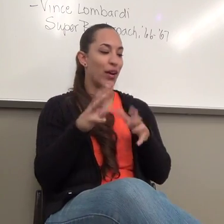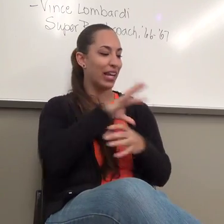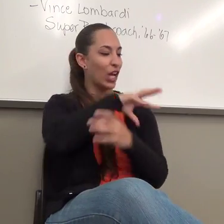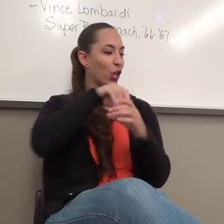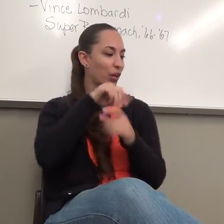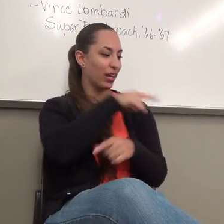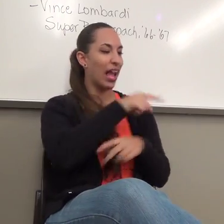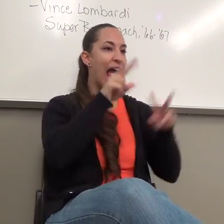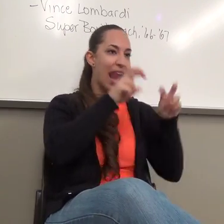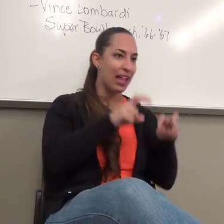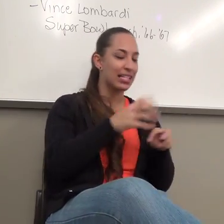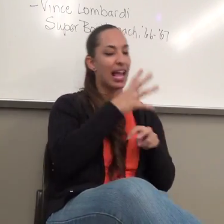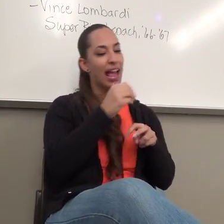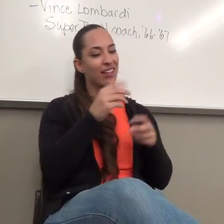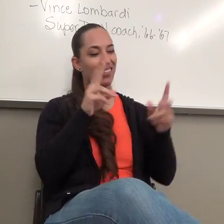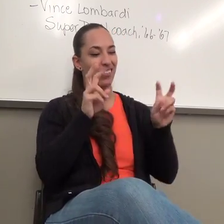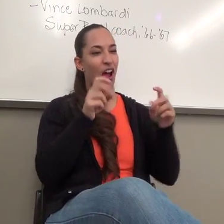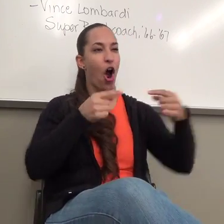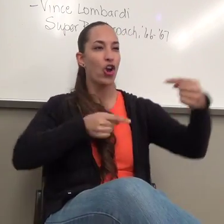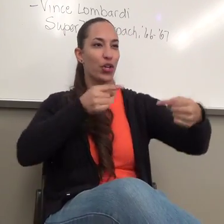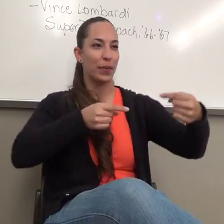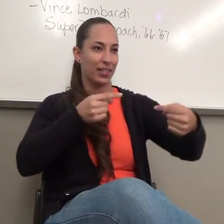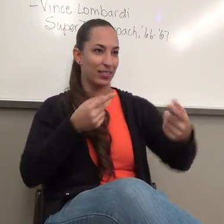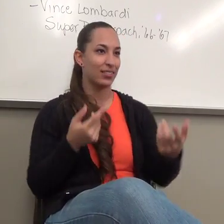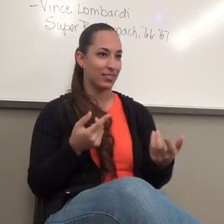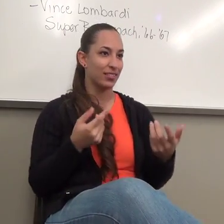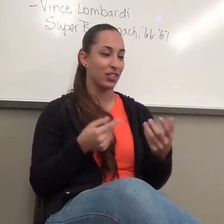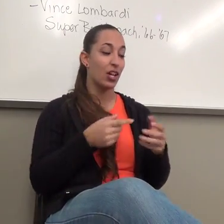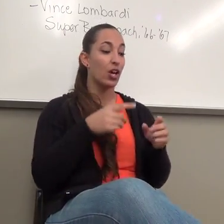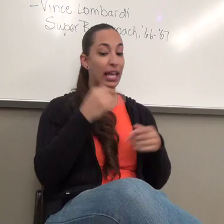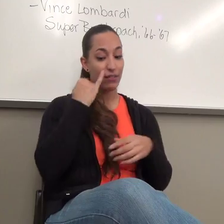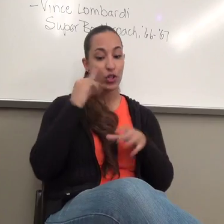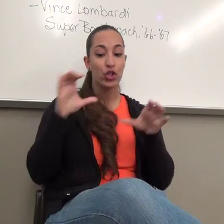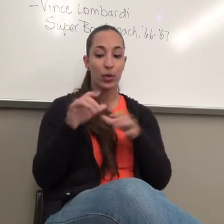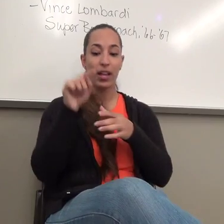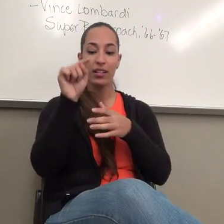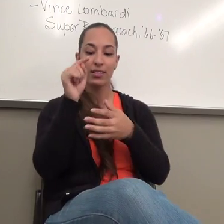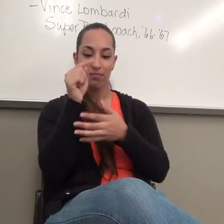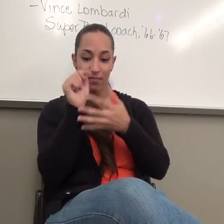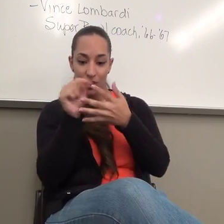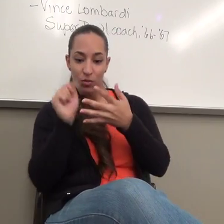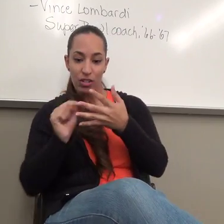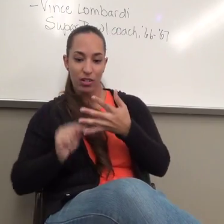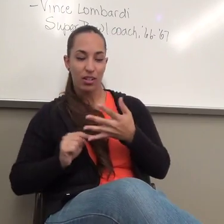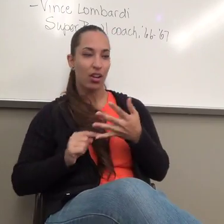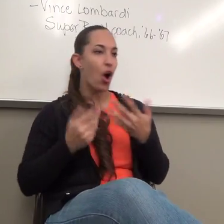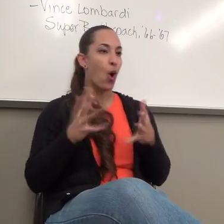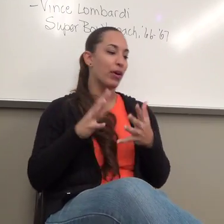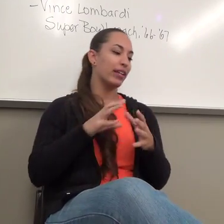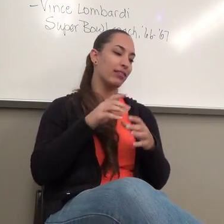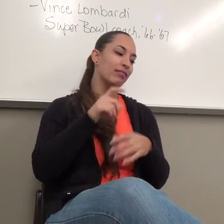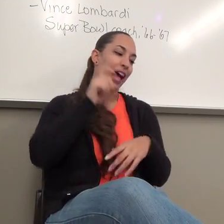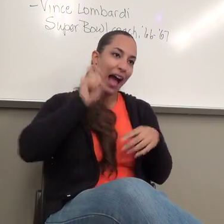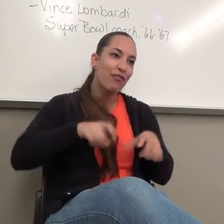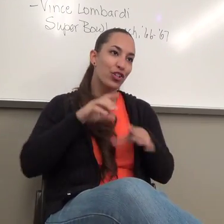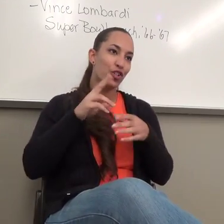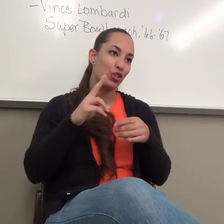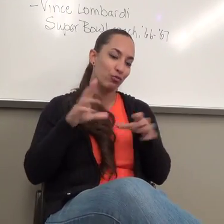other words, these 2 papers that we worked on, the description, you just had to describe something, describe this